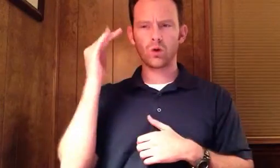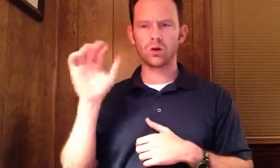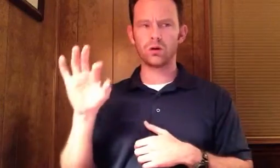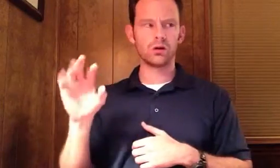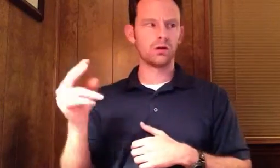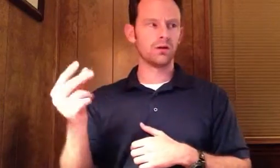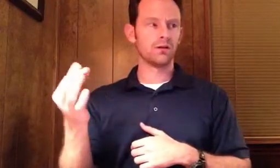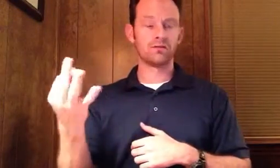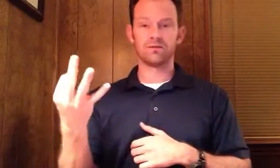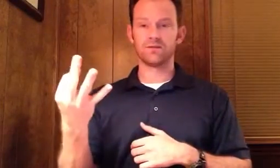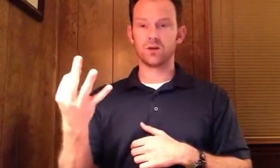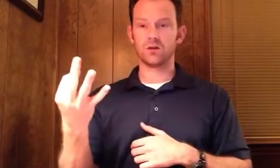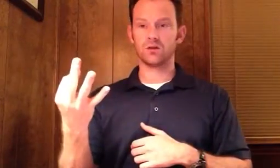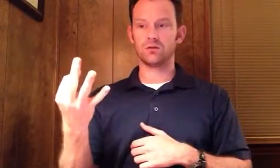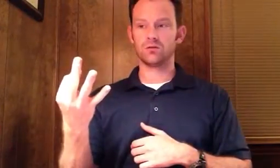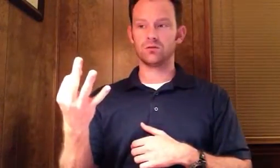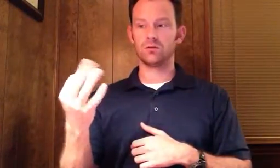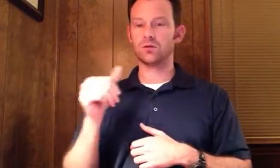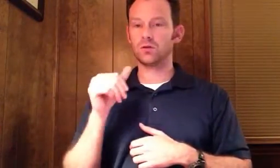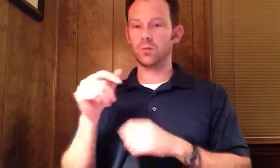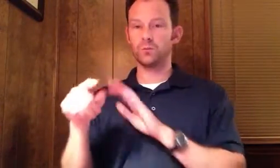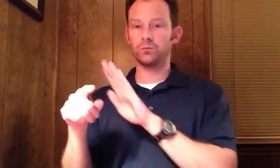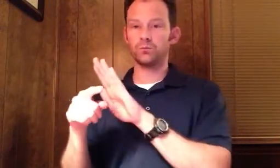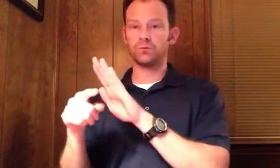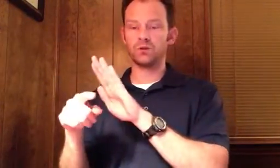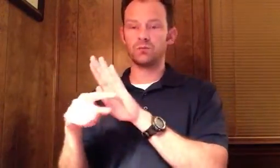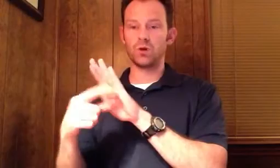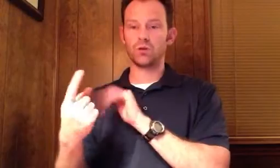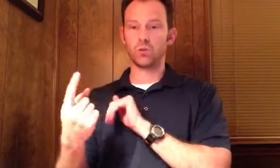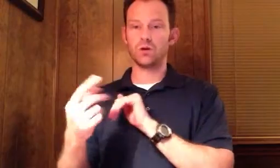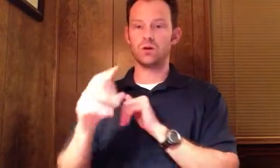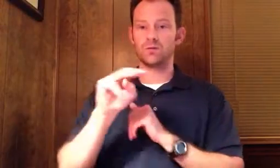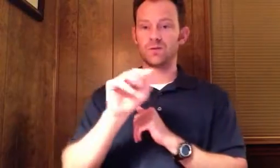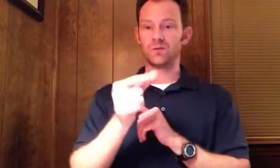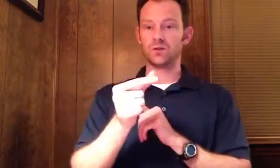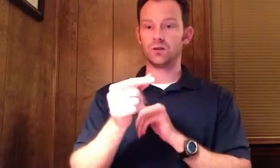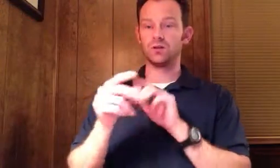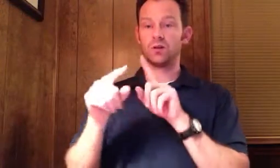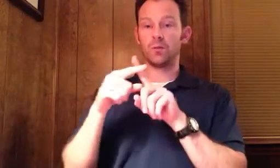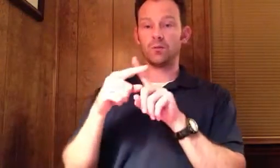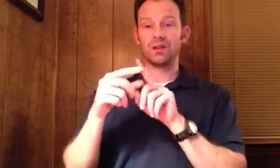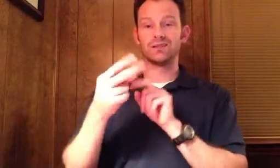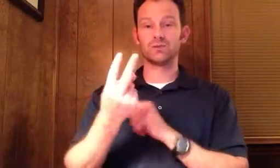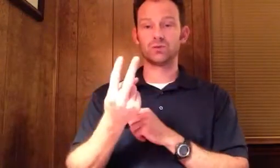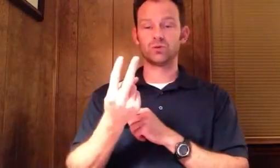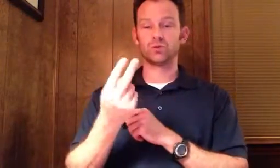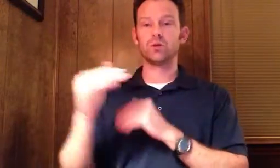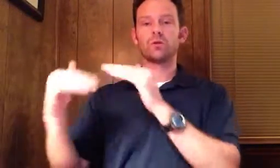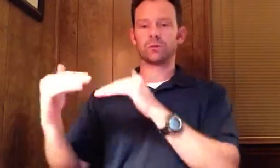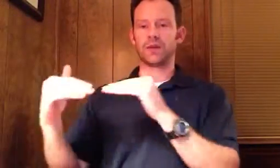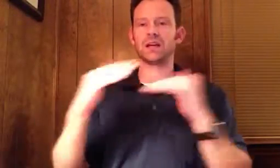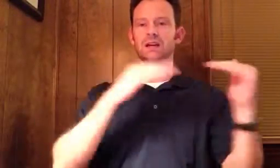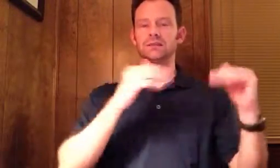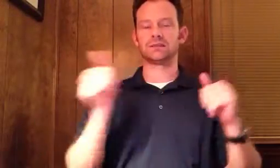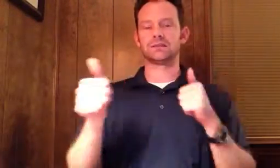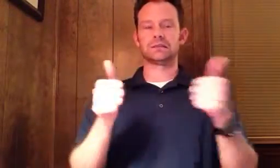Third, here we have hydrogen gas. Hydrogen is diatomic gas. And oxygen gas, and we form water. Notice that